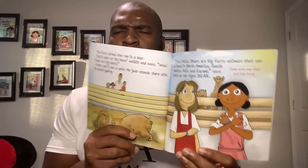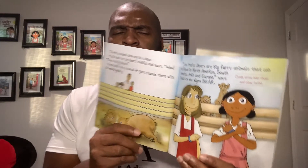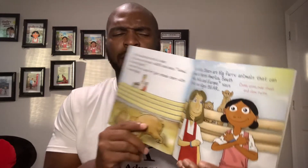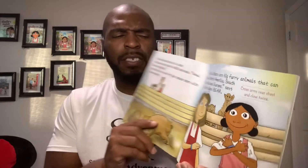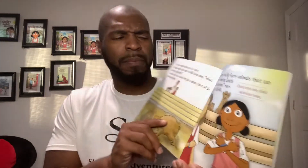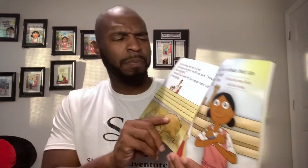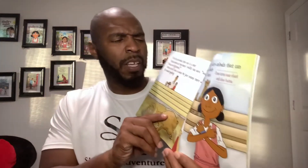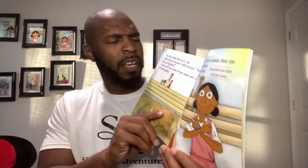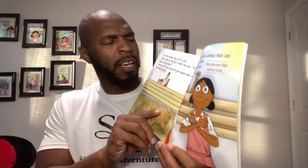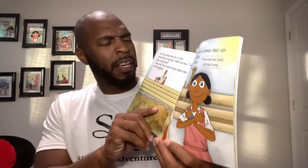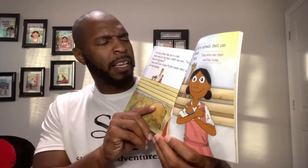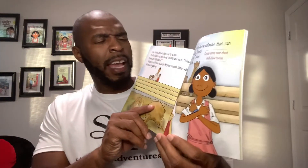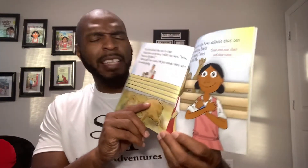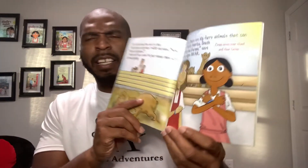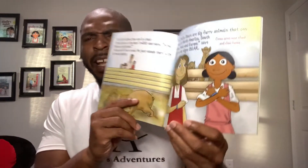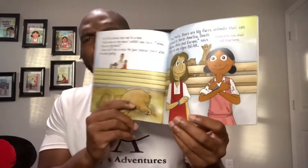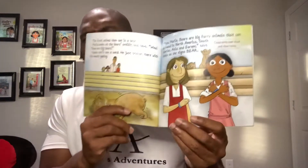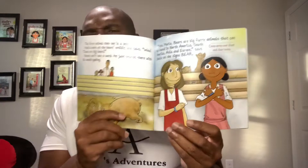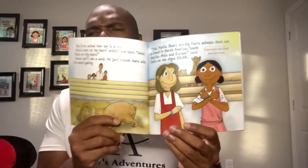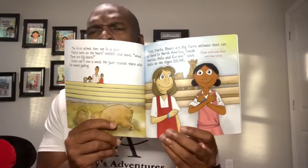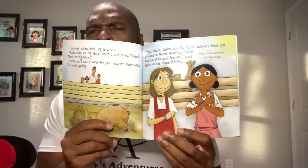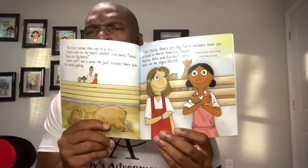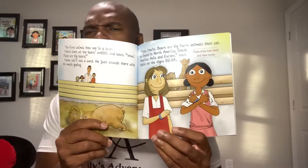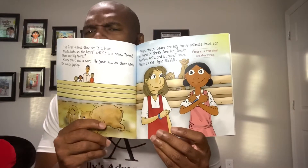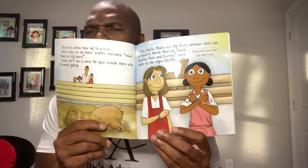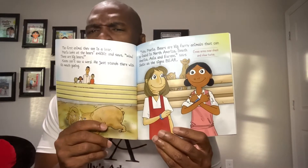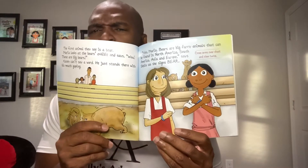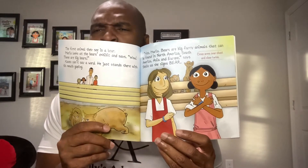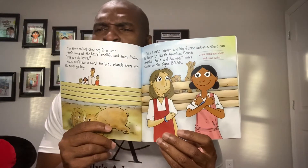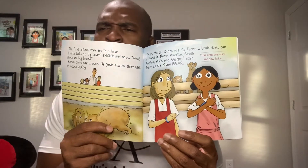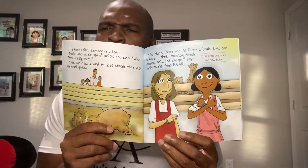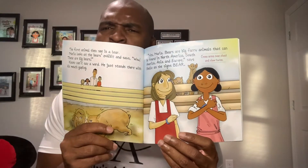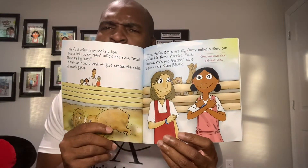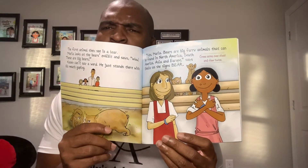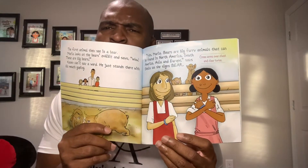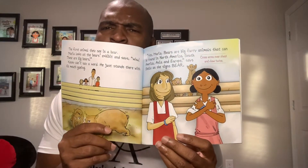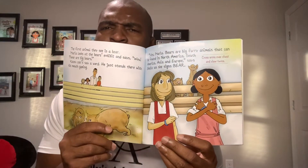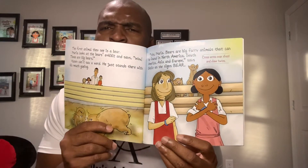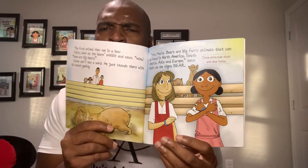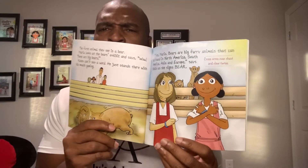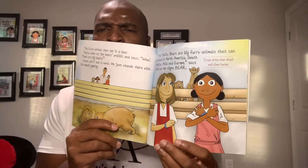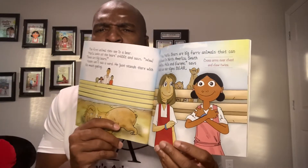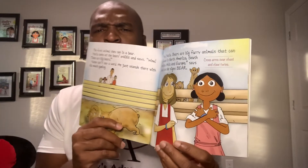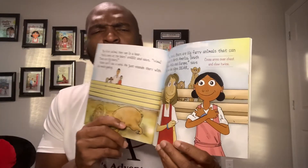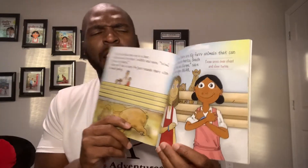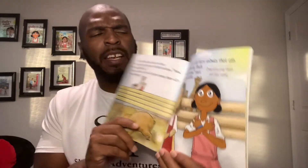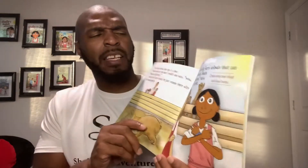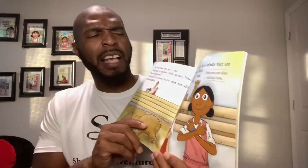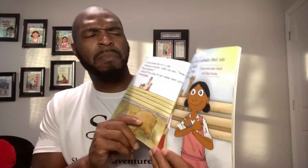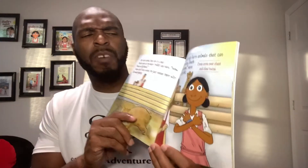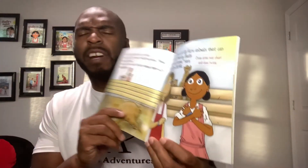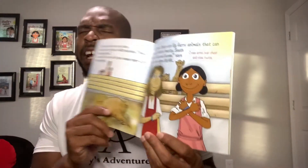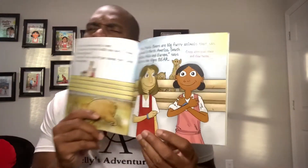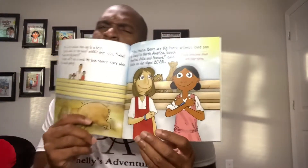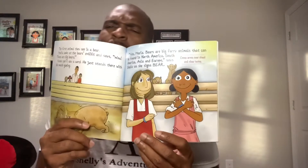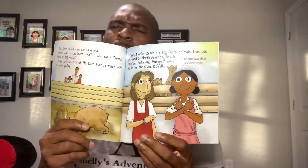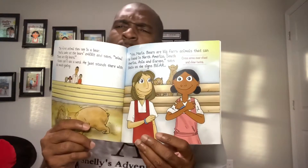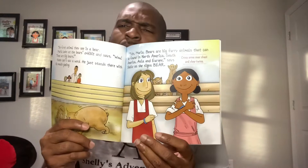bears. Casey can't say a word. He just stands there with his mouth gaping. Yes, Maria, bears